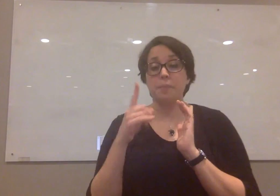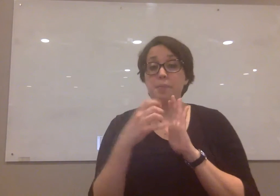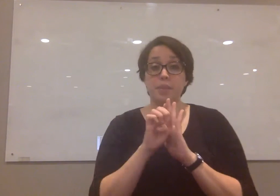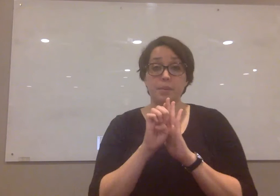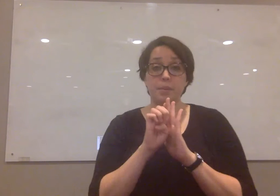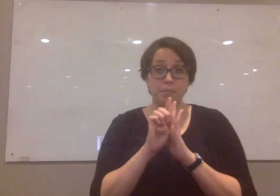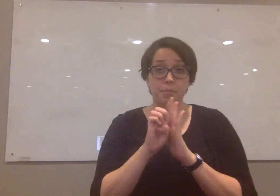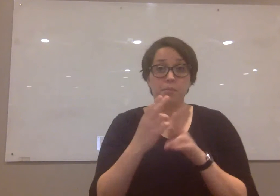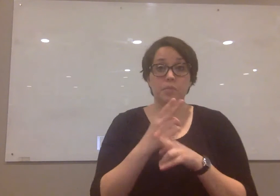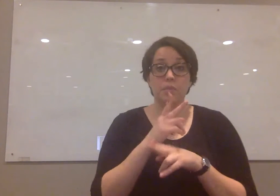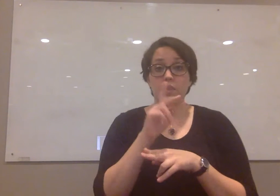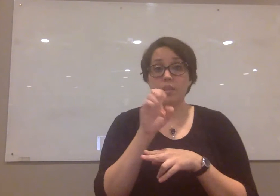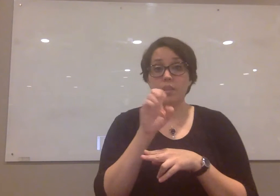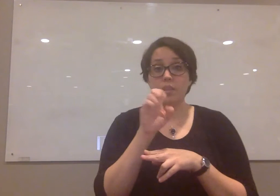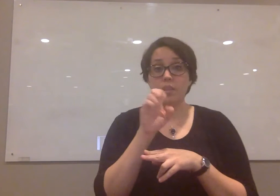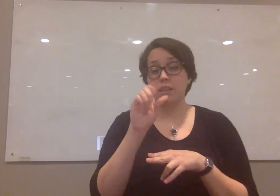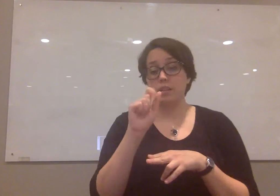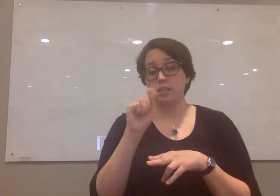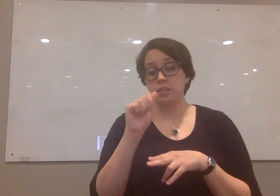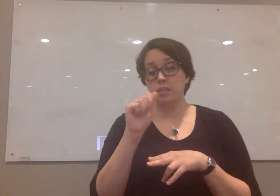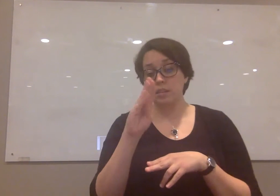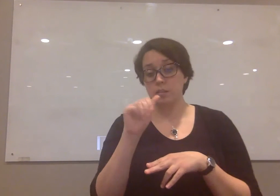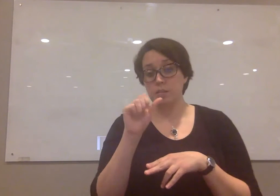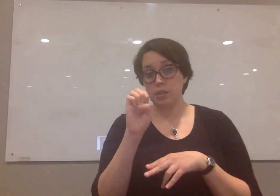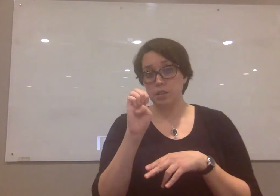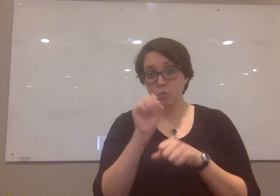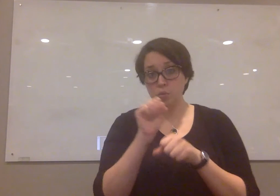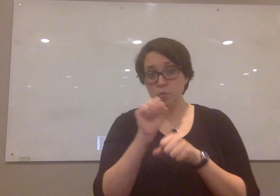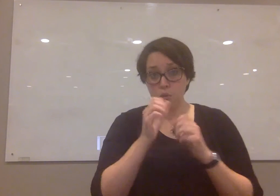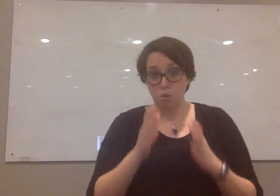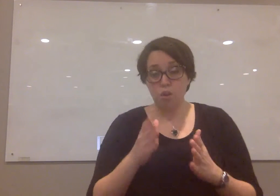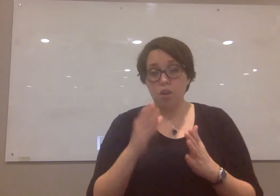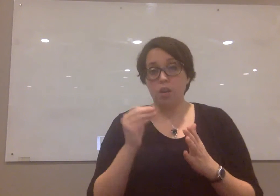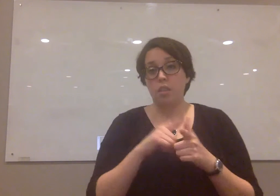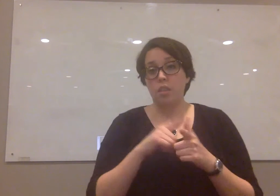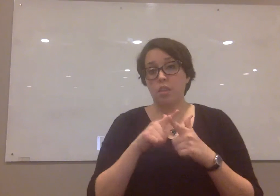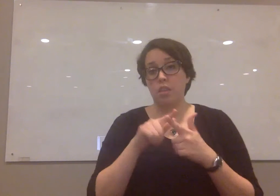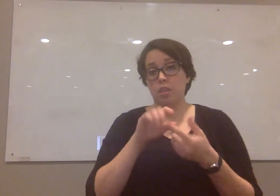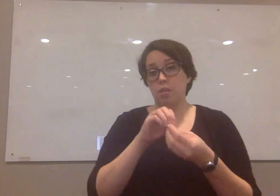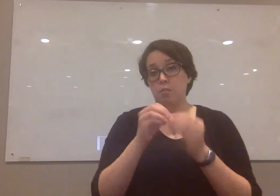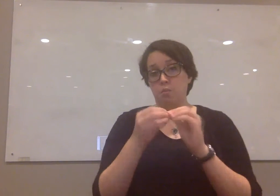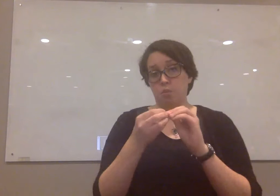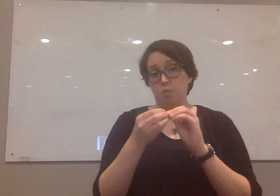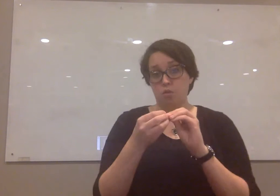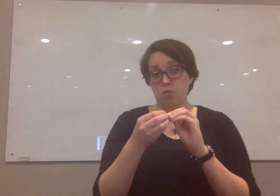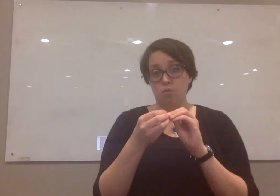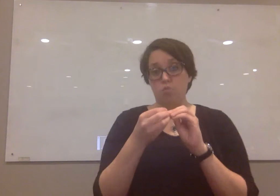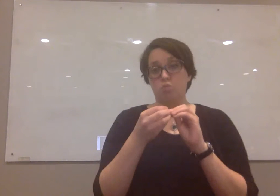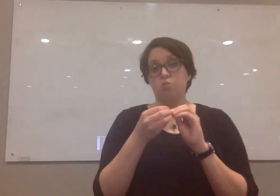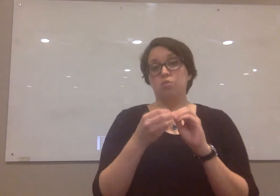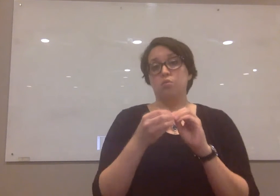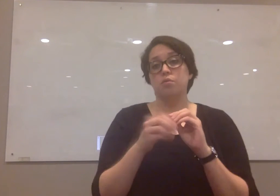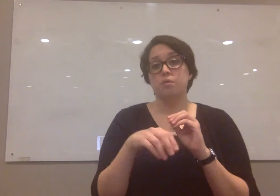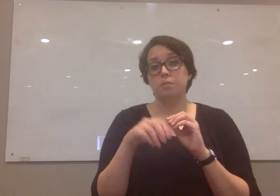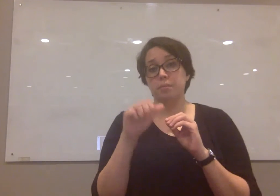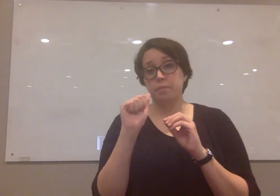of database worker and then a number. And the reason you do this is atoms, like symbols were in Ruby